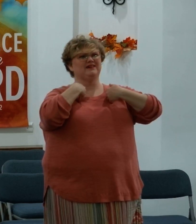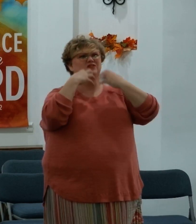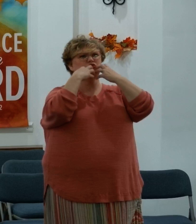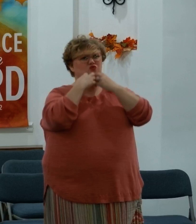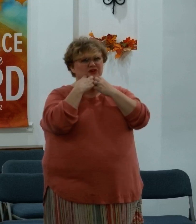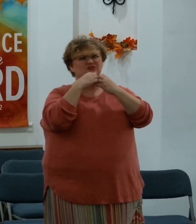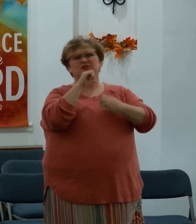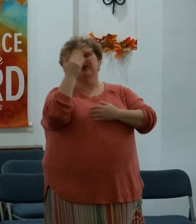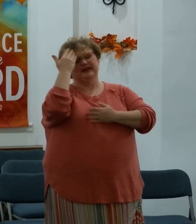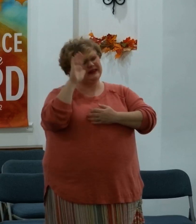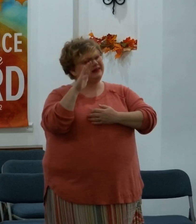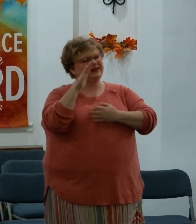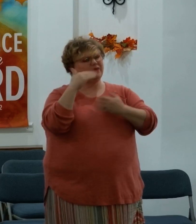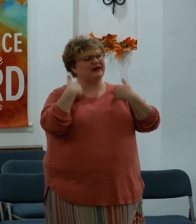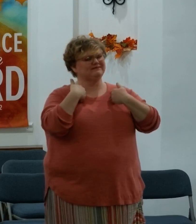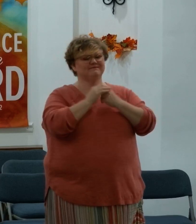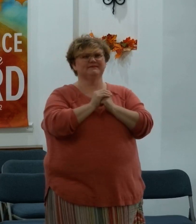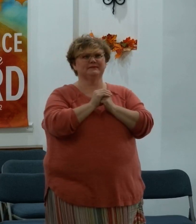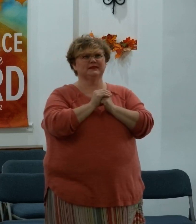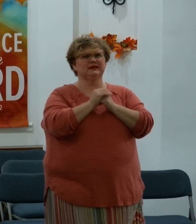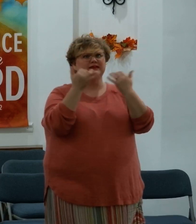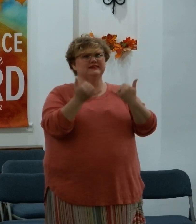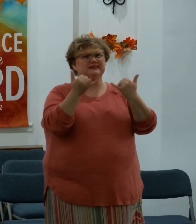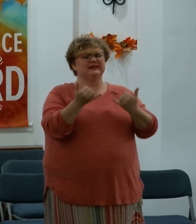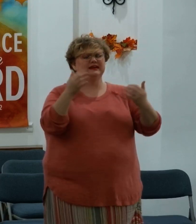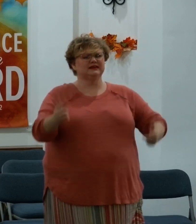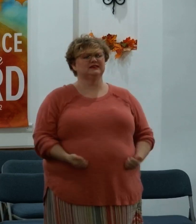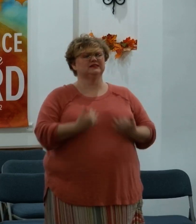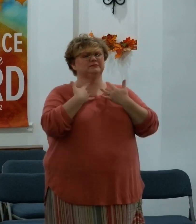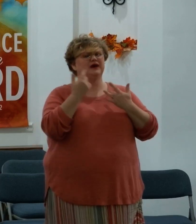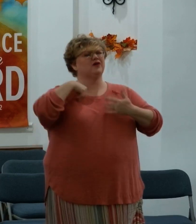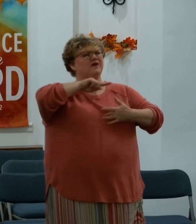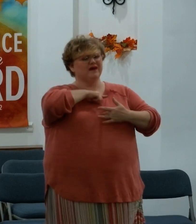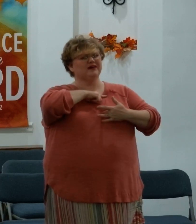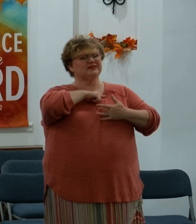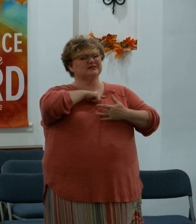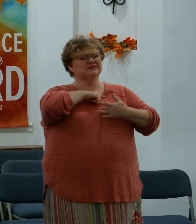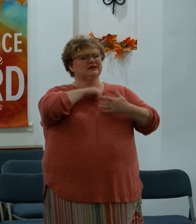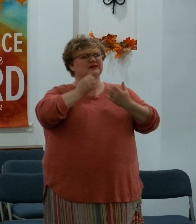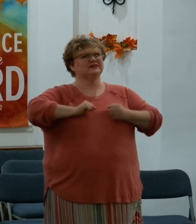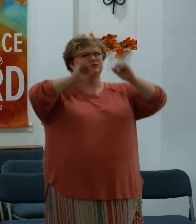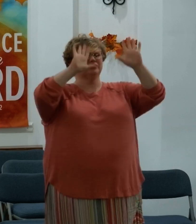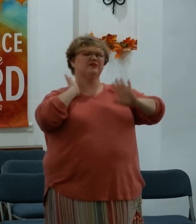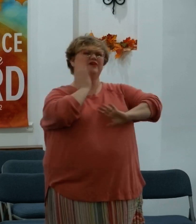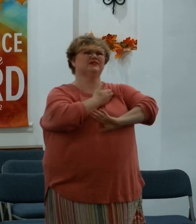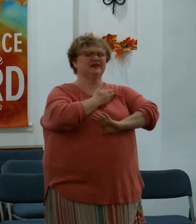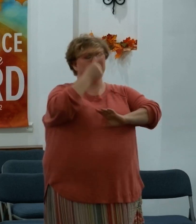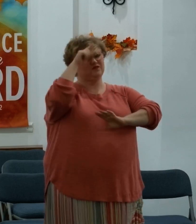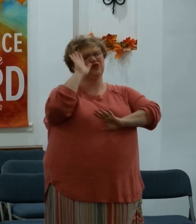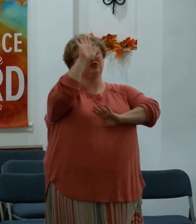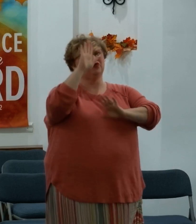today, inspire us, we pray, to give ourselves an offering to you in Jesus' name and for